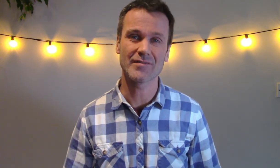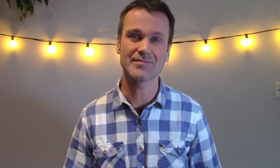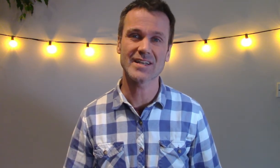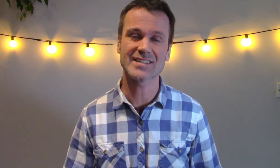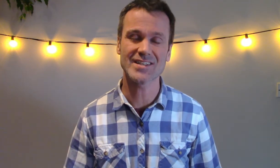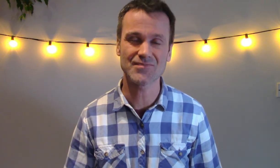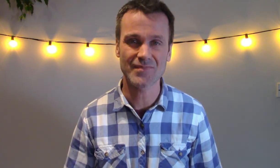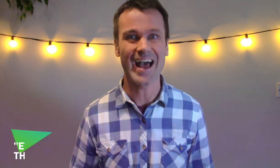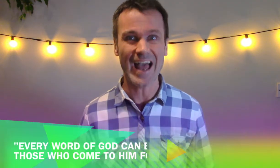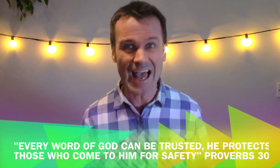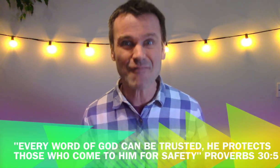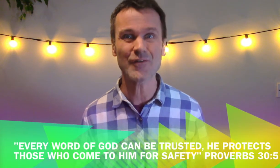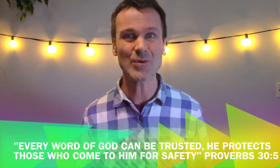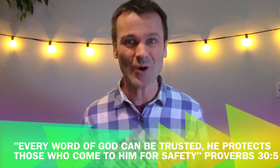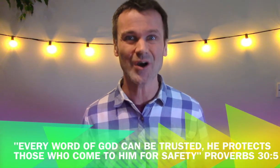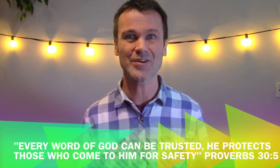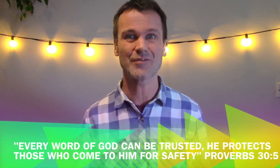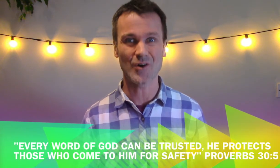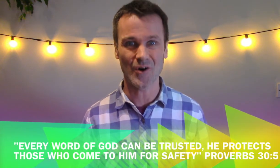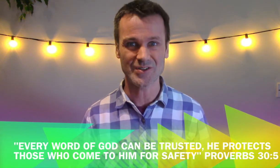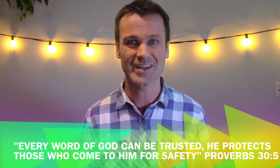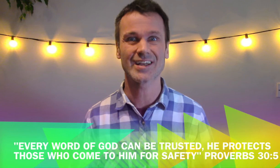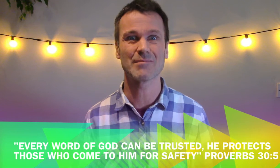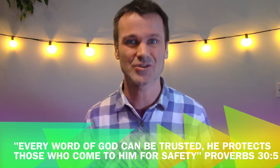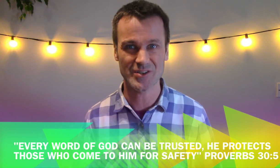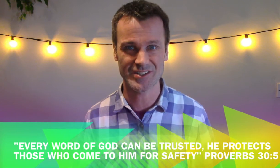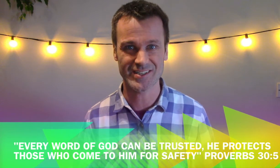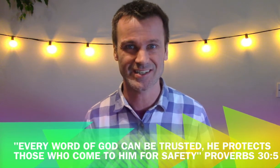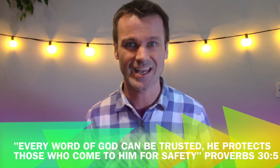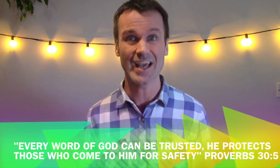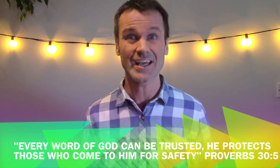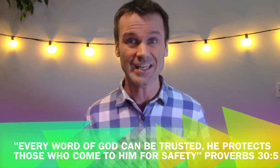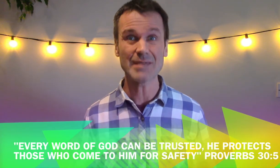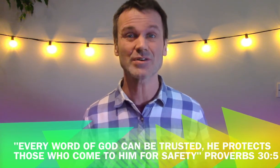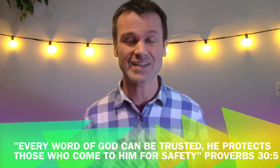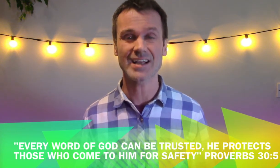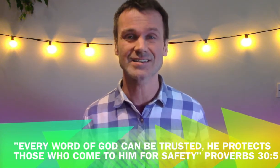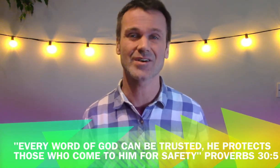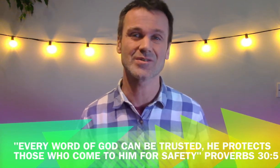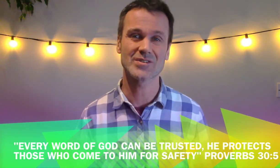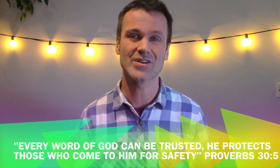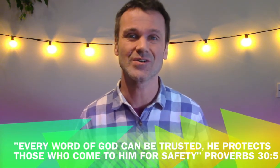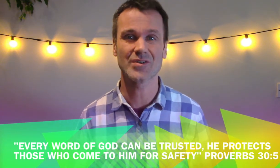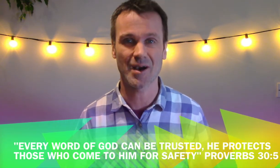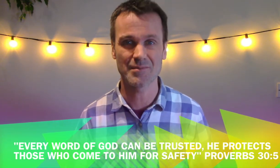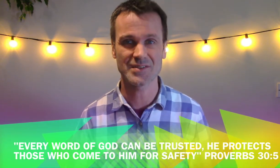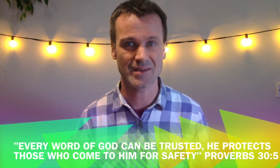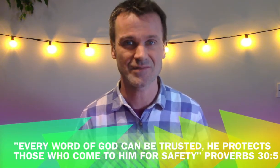It says, "Every word of God can be trusted. He protects those who come to him for